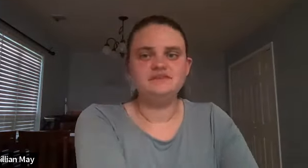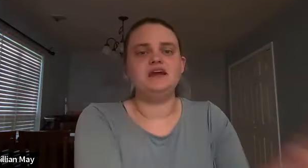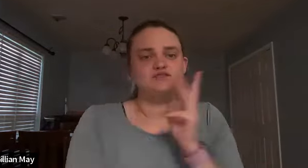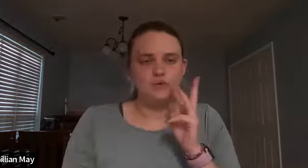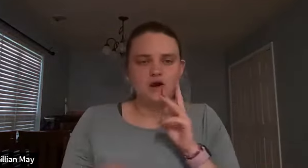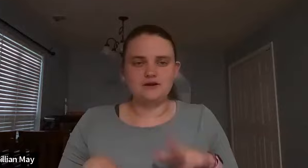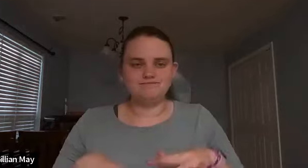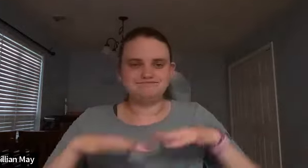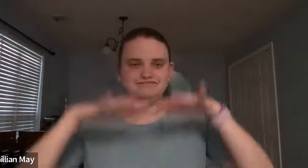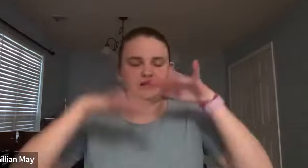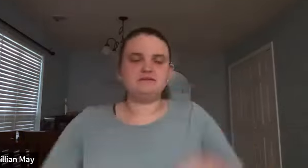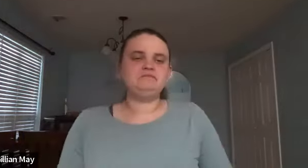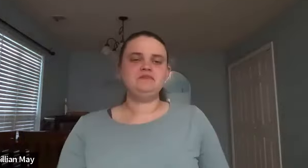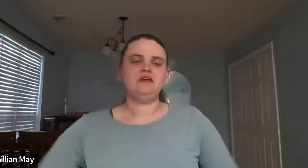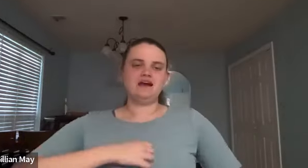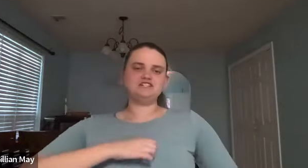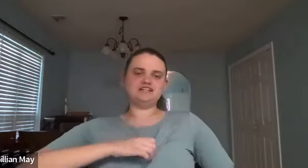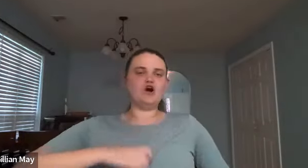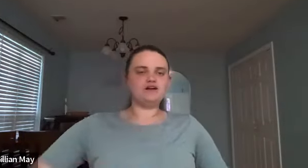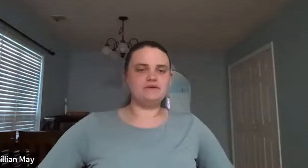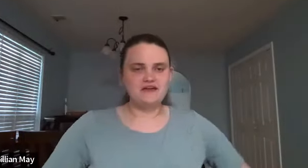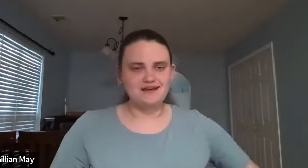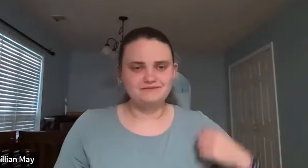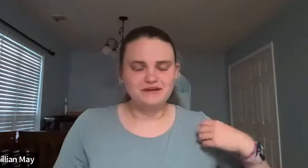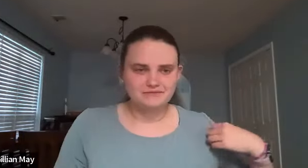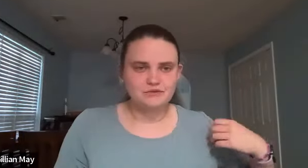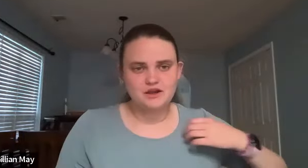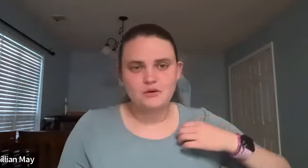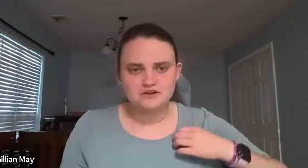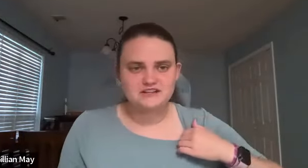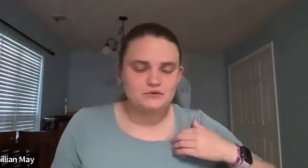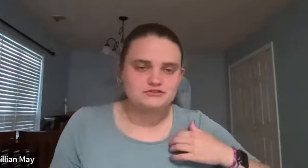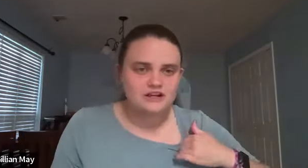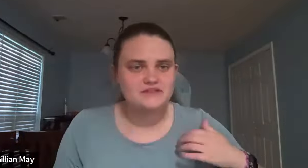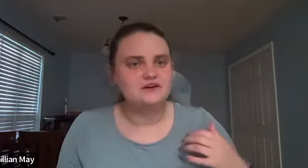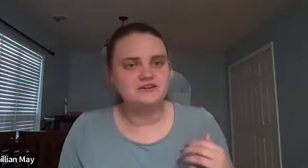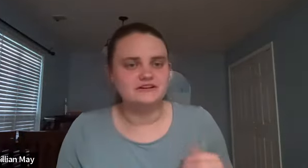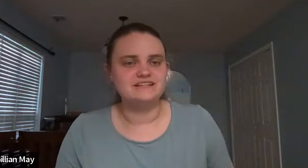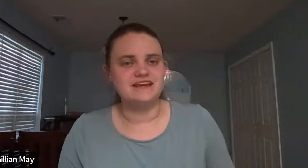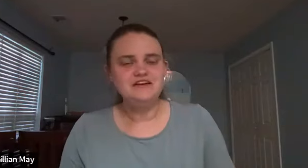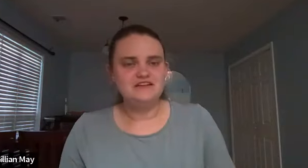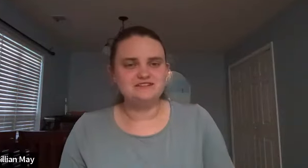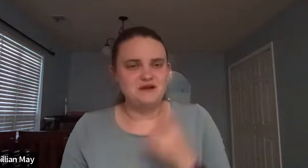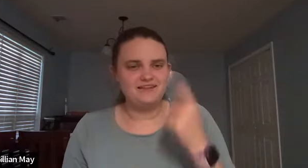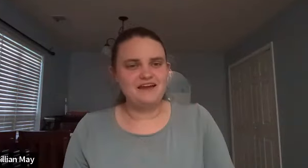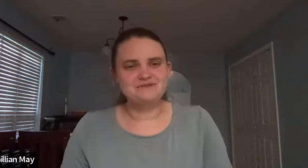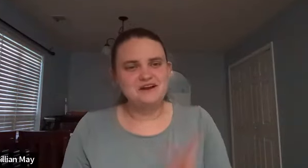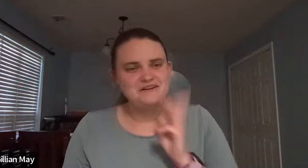Yeah, so water, flood. Actually, I had to talk about that. One of my coworkers and I were talking about that earlier today. That's why I laughed and went, oh yeah,